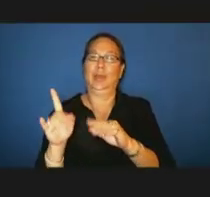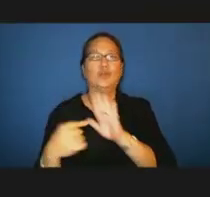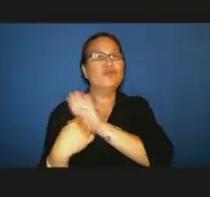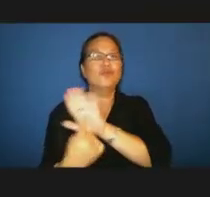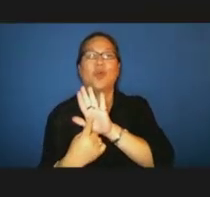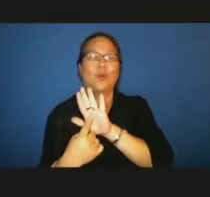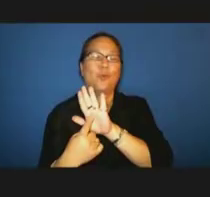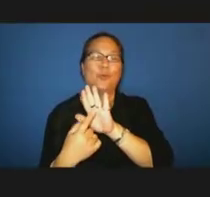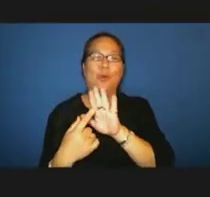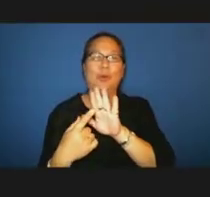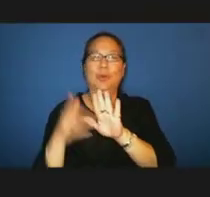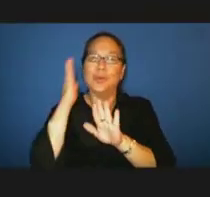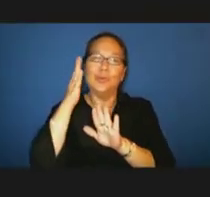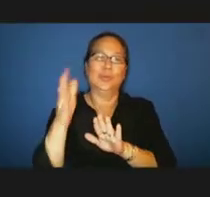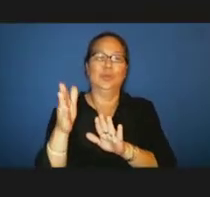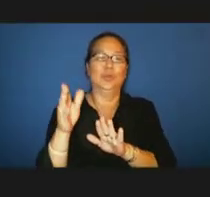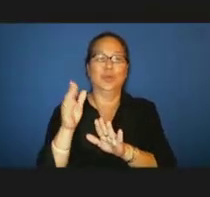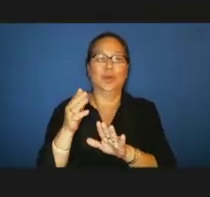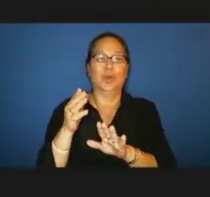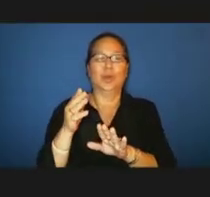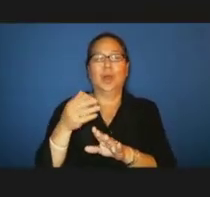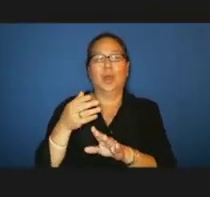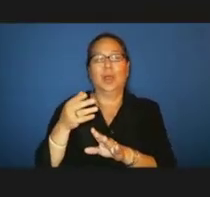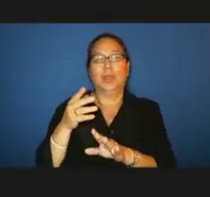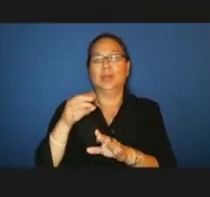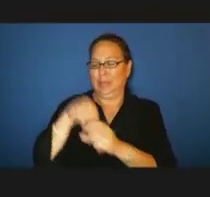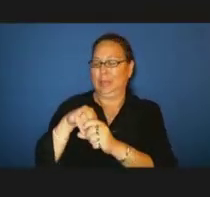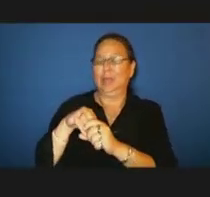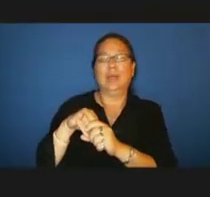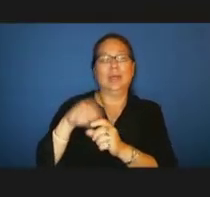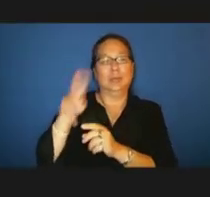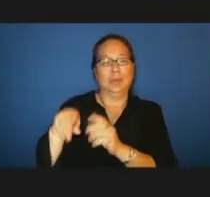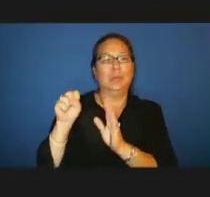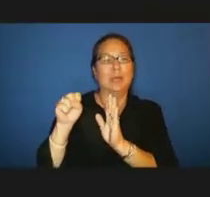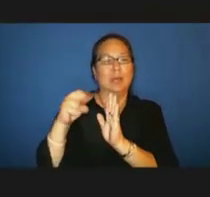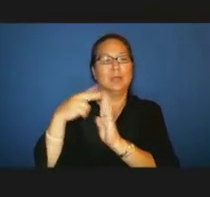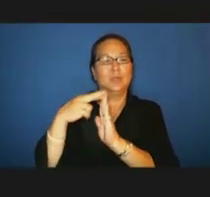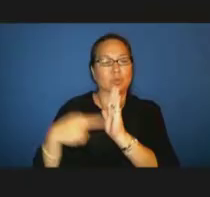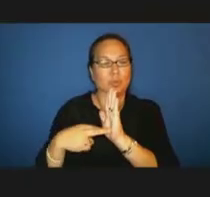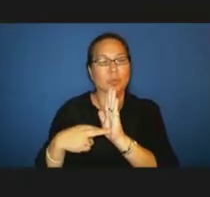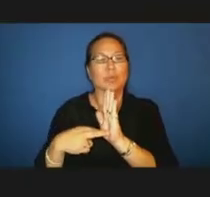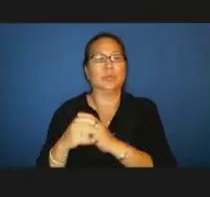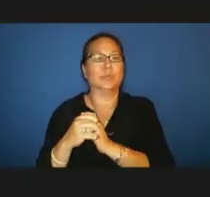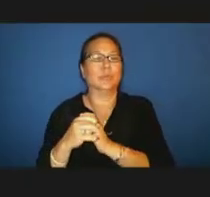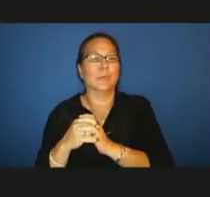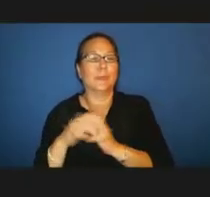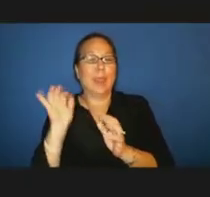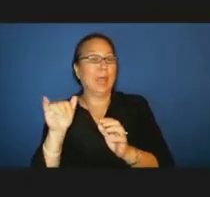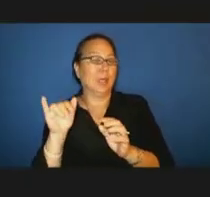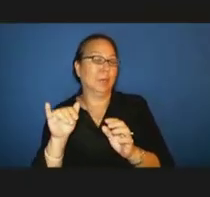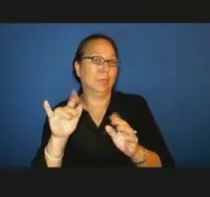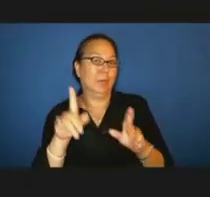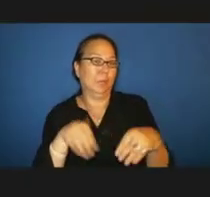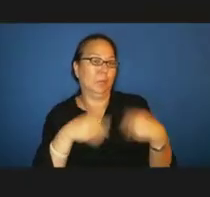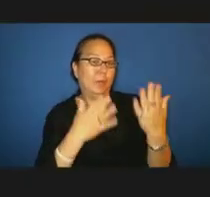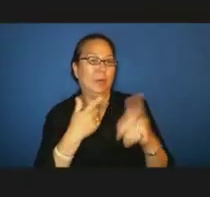regulations. The award can be administered by the BPS Office of Equity or in